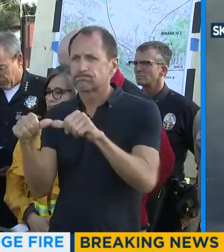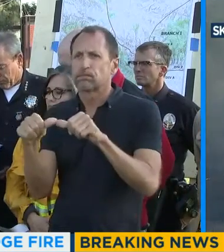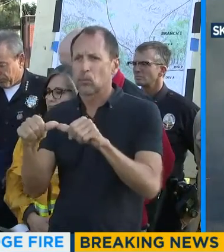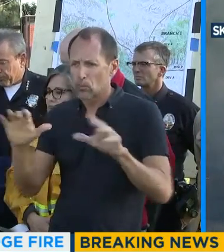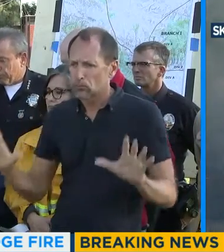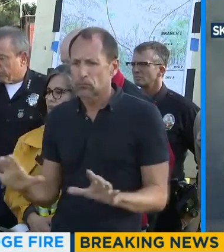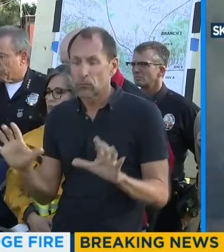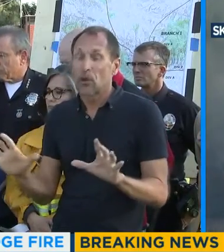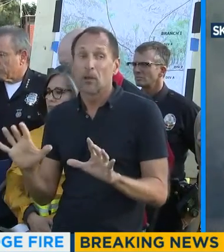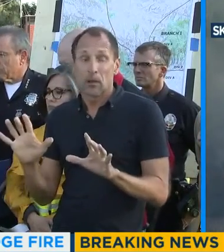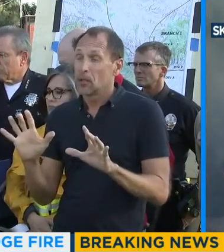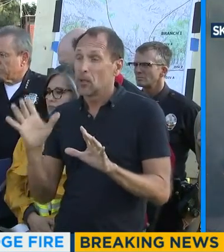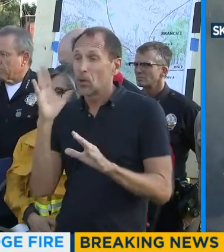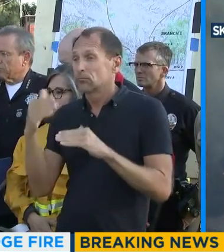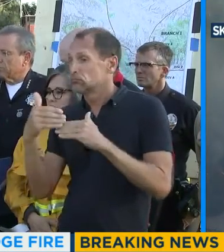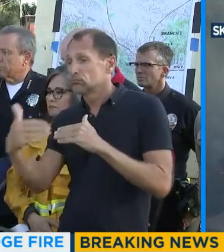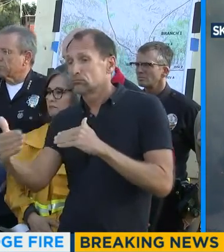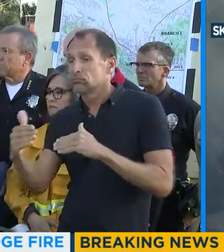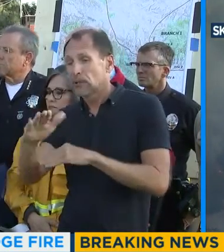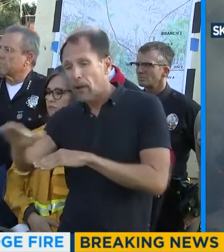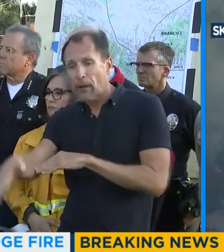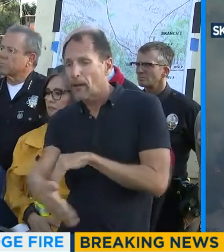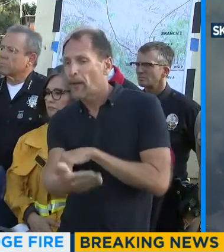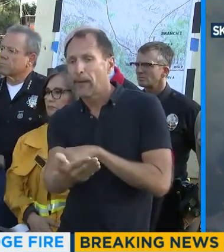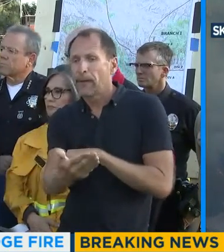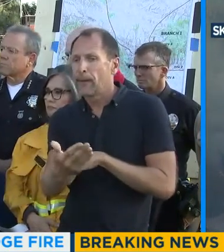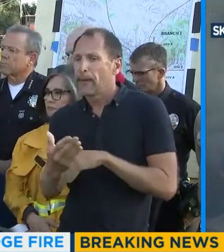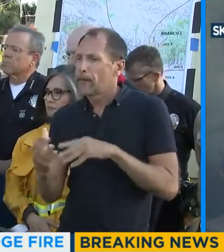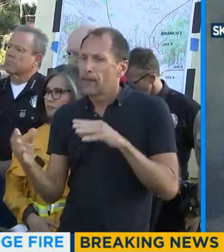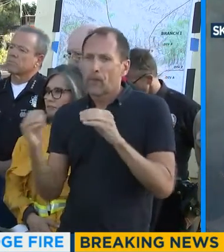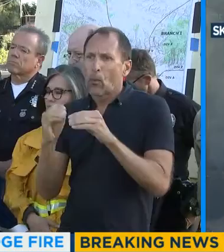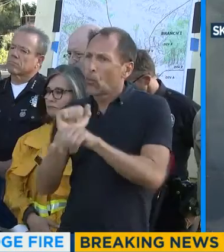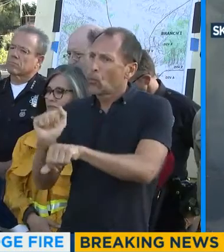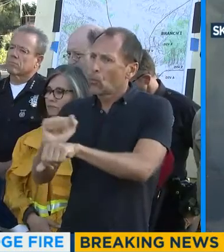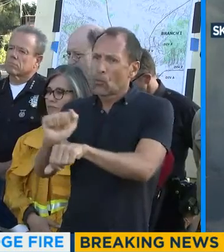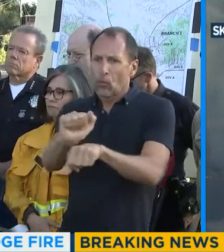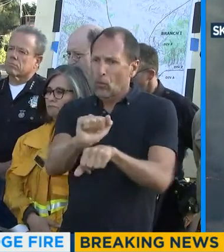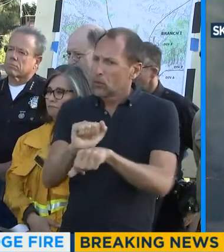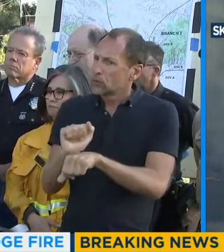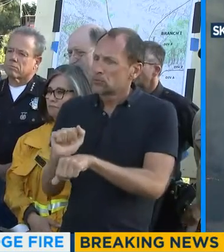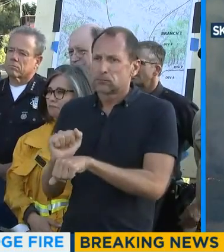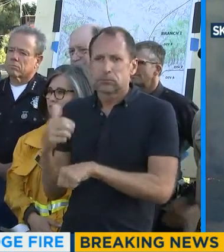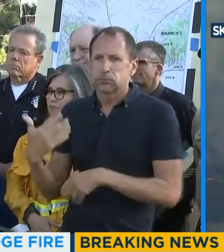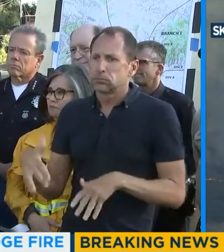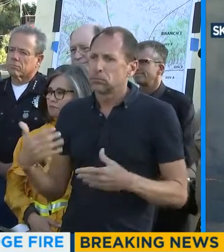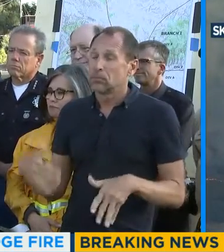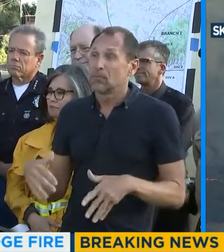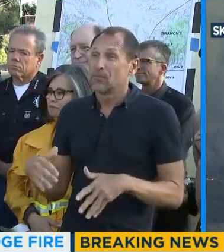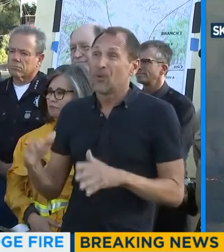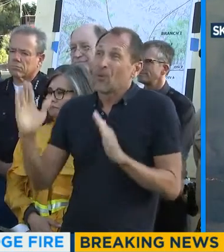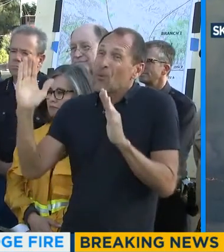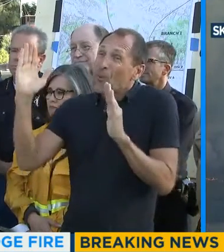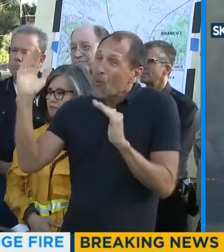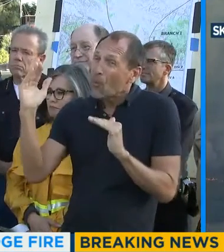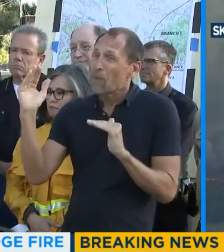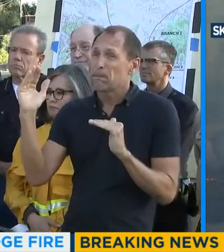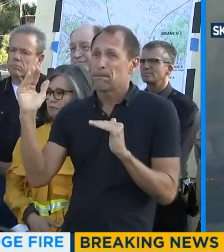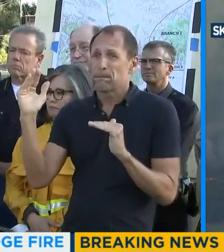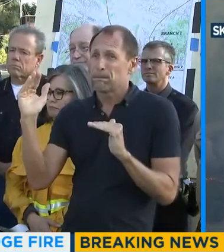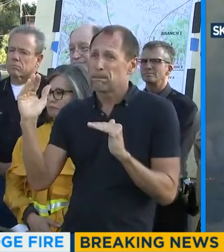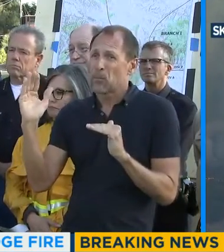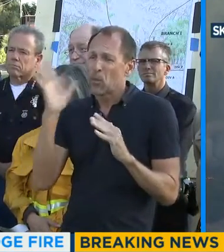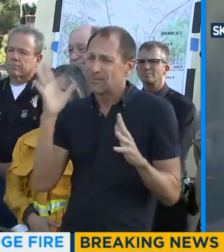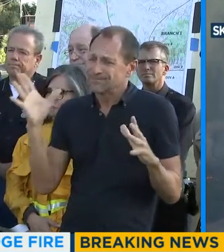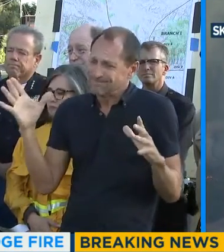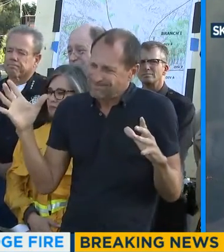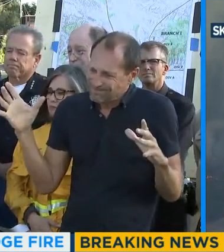A lot of good work will continue through the evening with the wind continues to blow. and we're hopeful we'll continue to increase